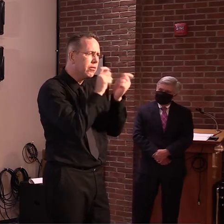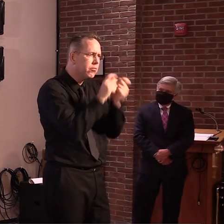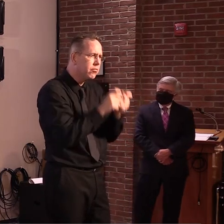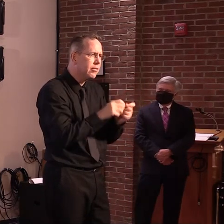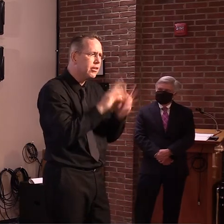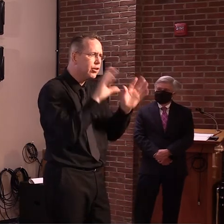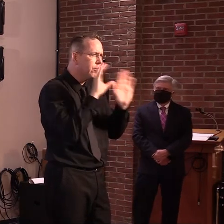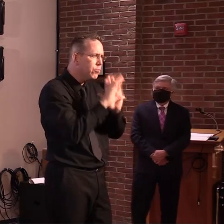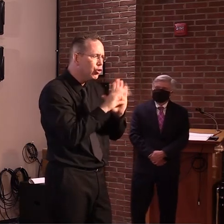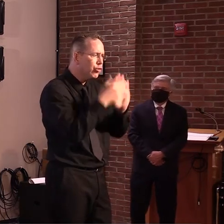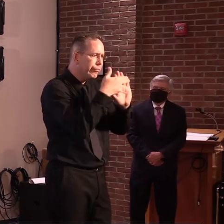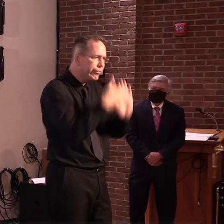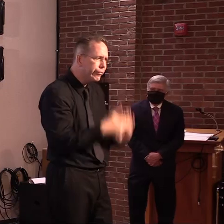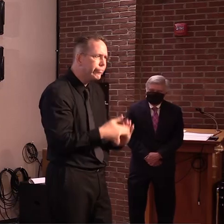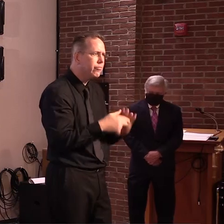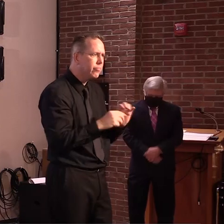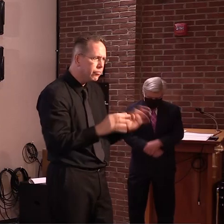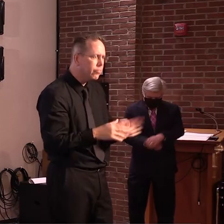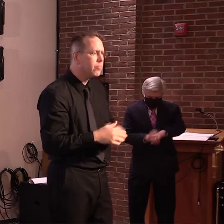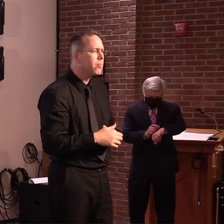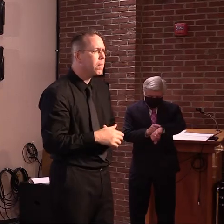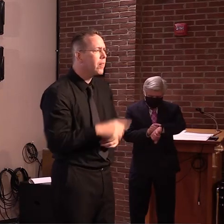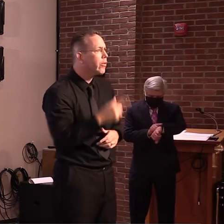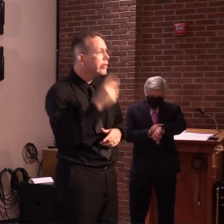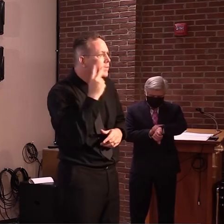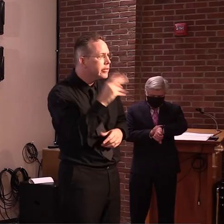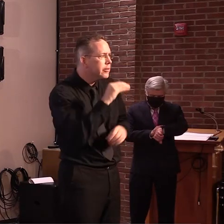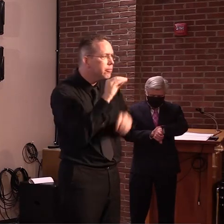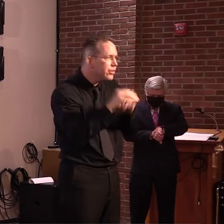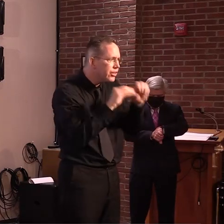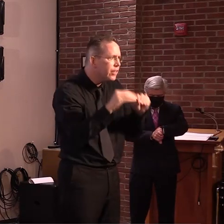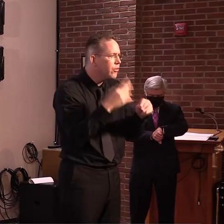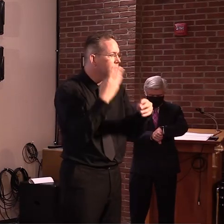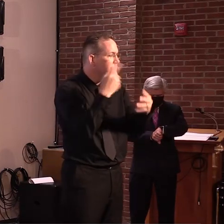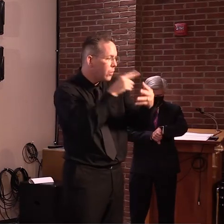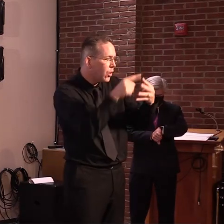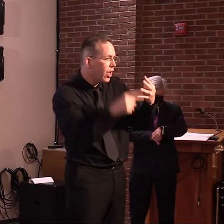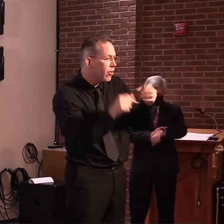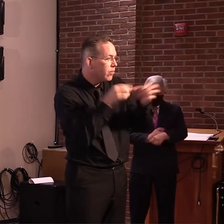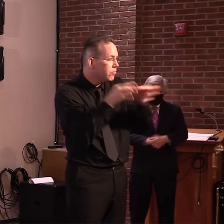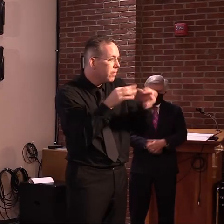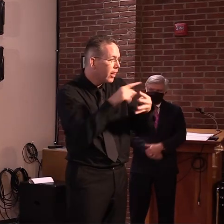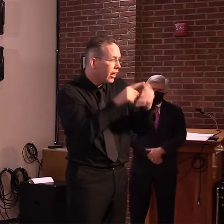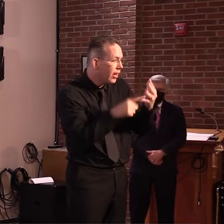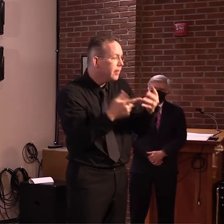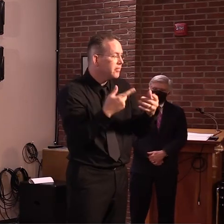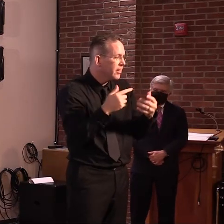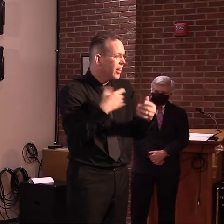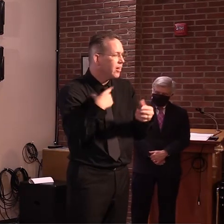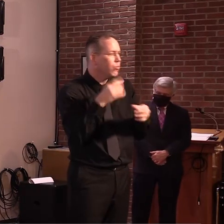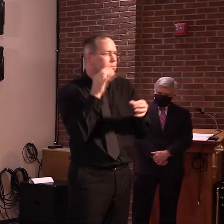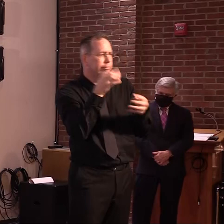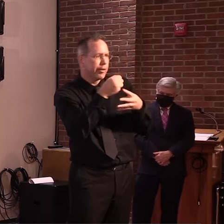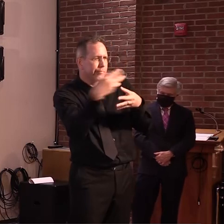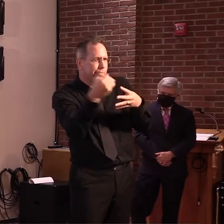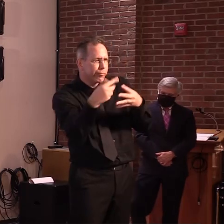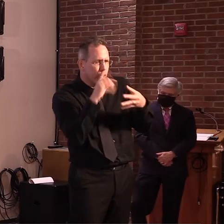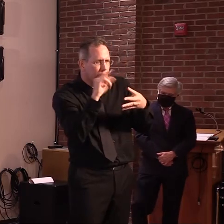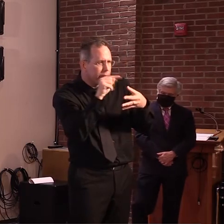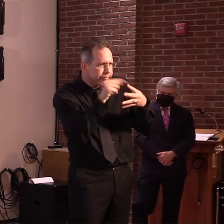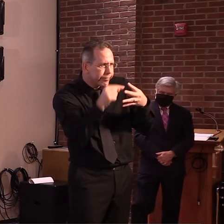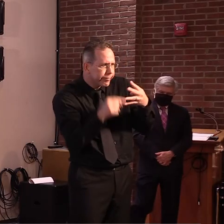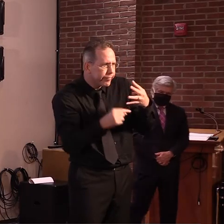the percent positivity rate, we have set some very specific thresholds at where we feel comfortable, where we feel less